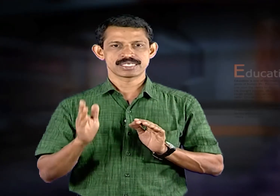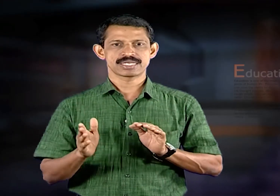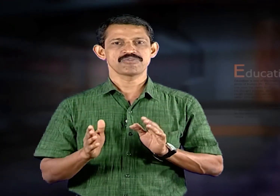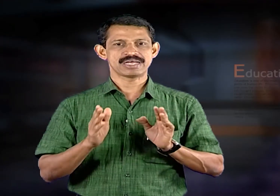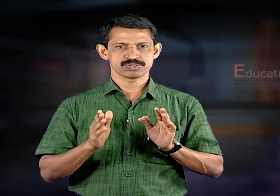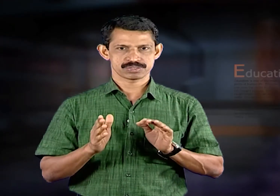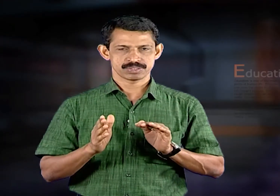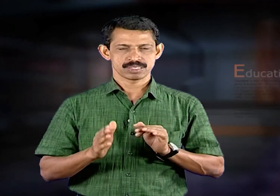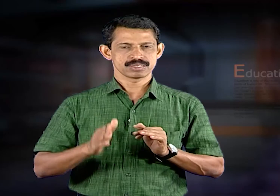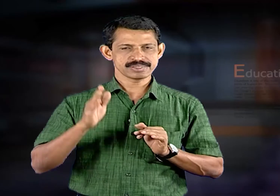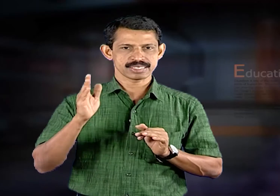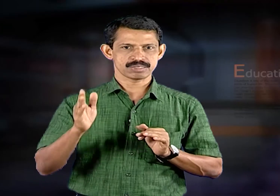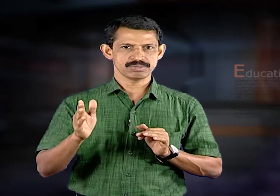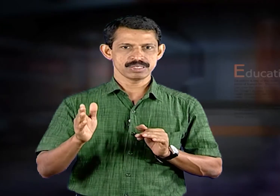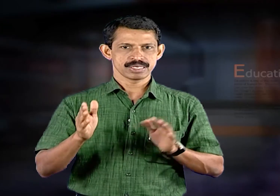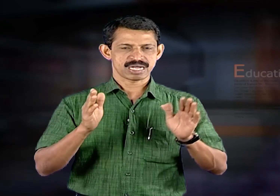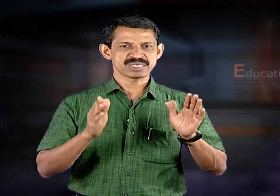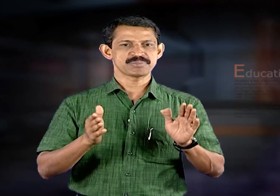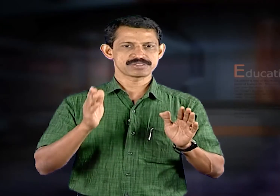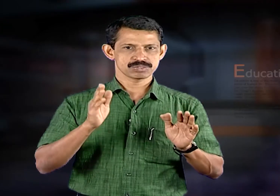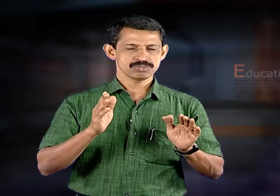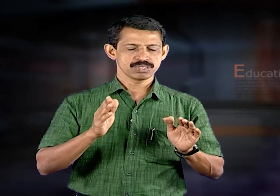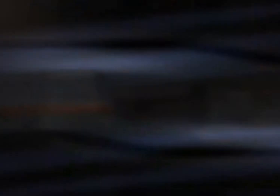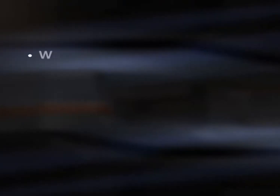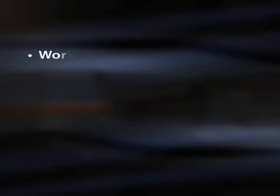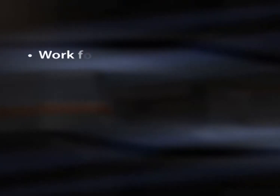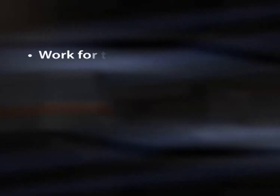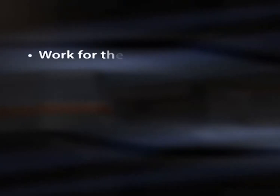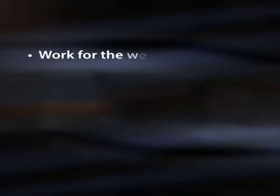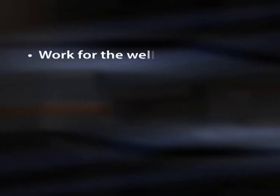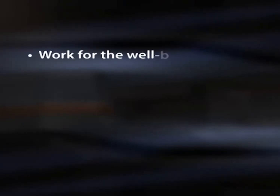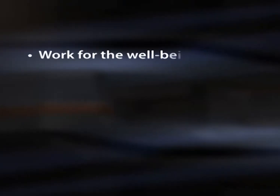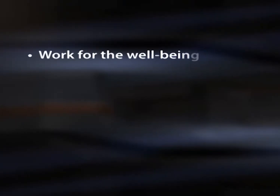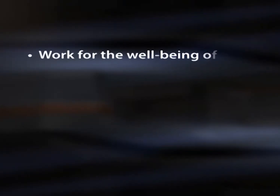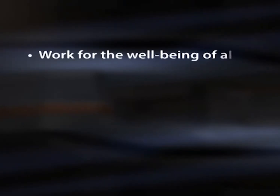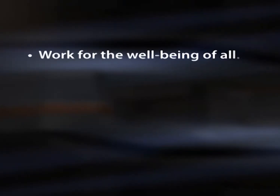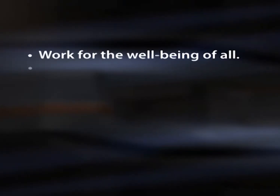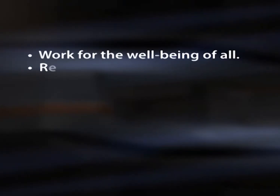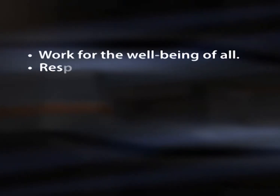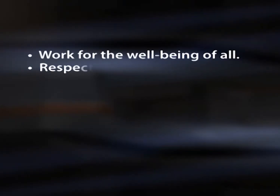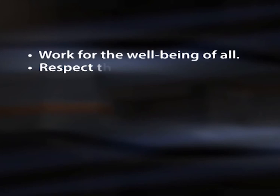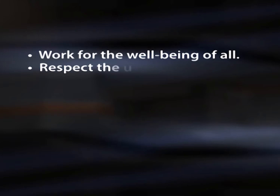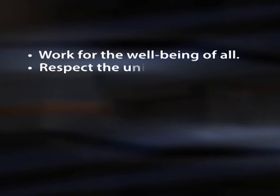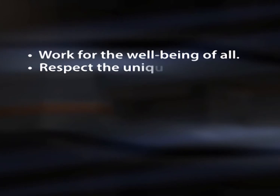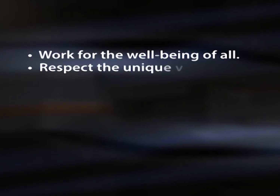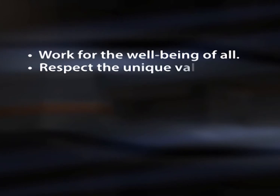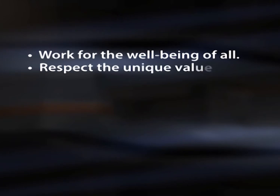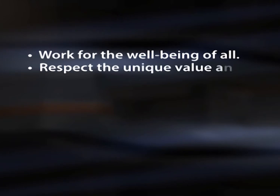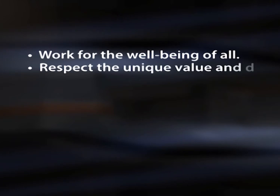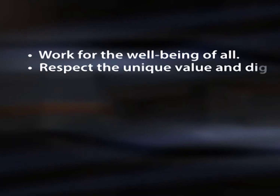certain values. These include commitments to work for the well-being of all, respect the unique value and